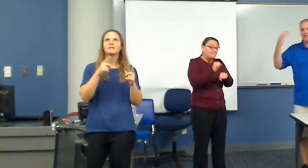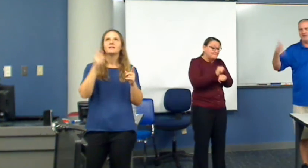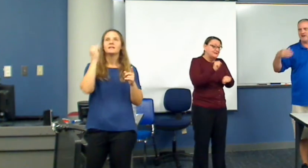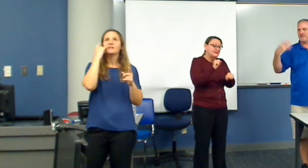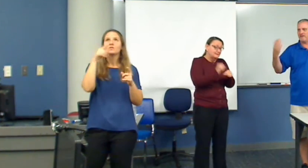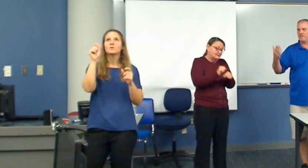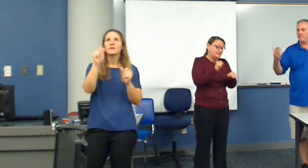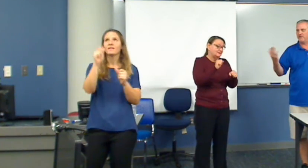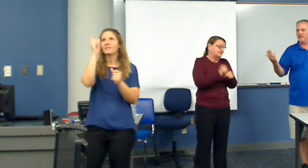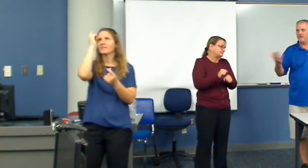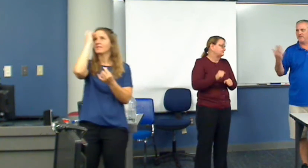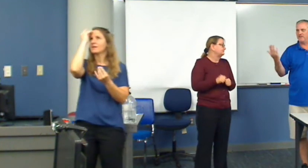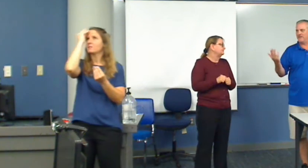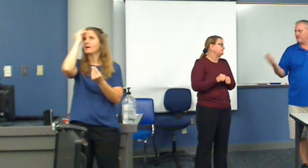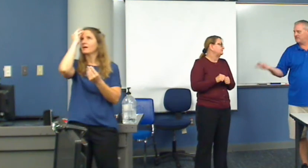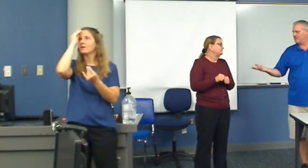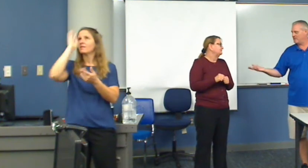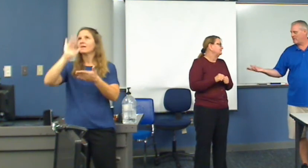them,